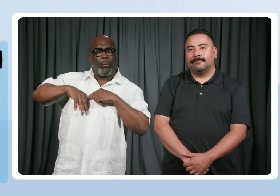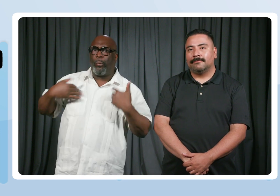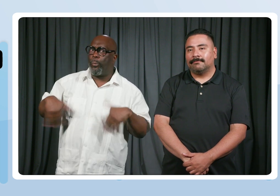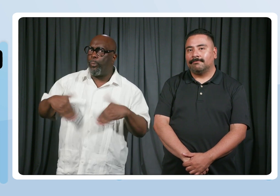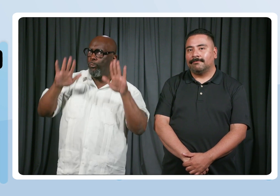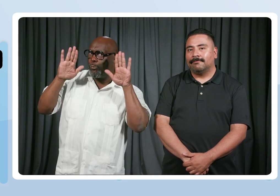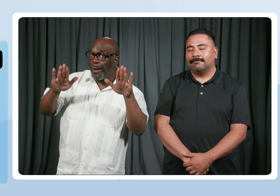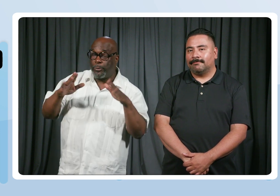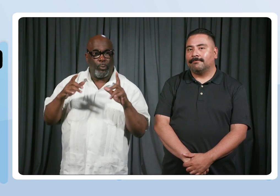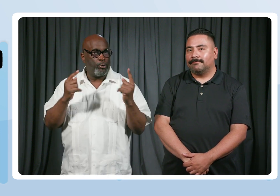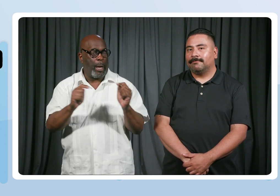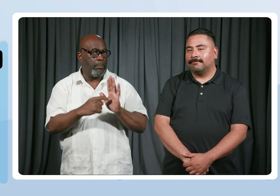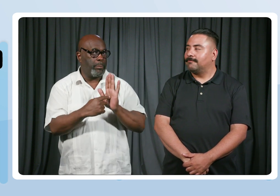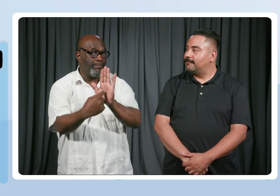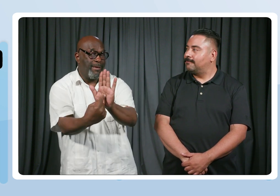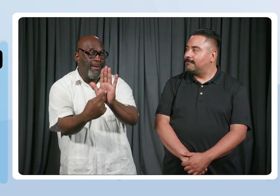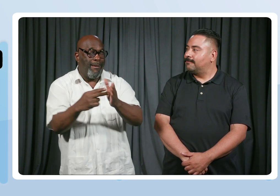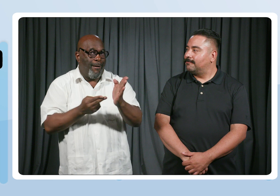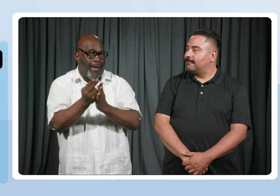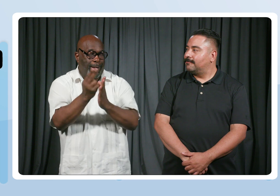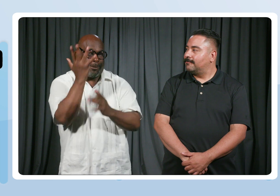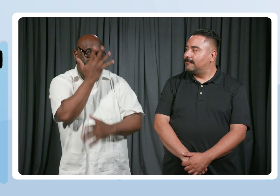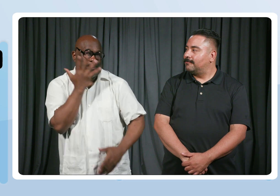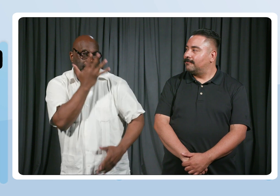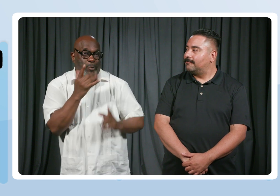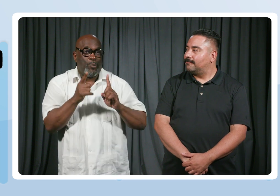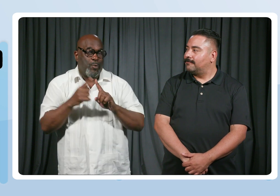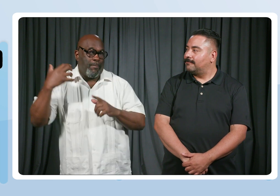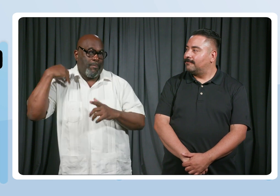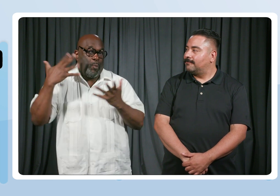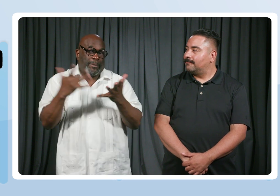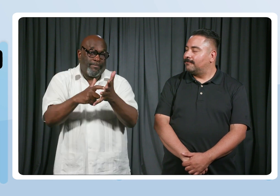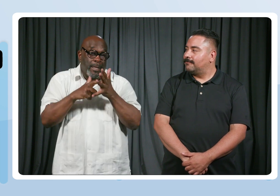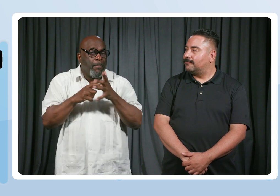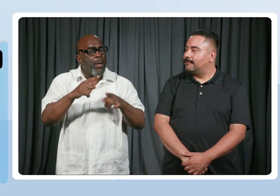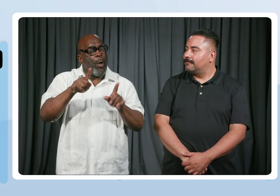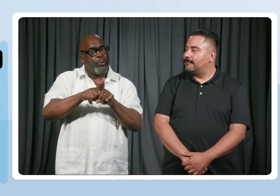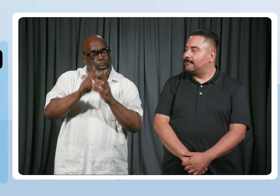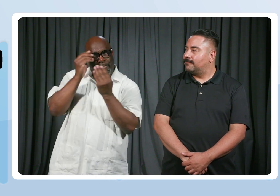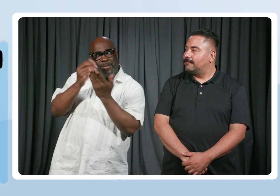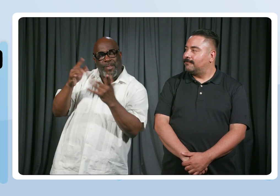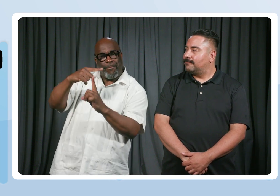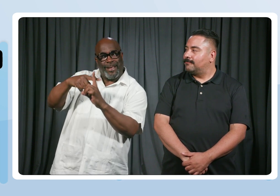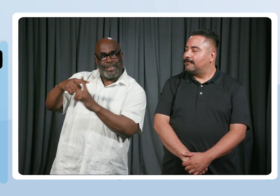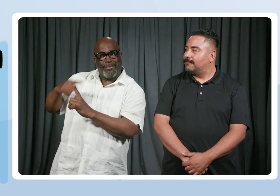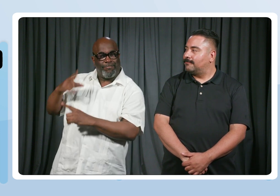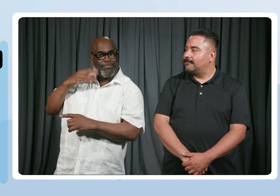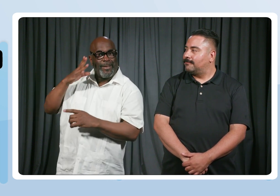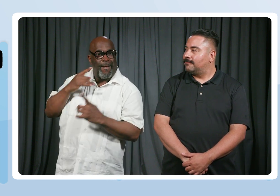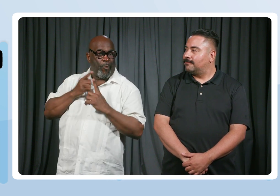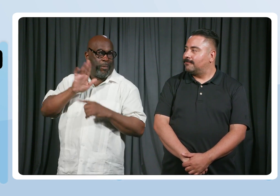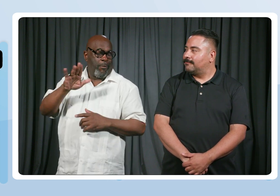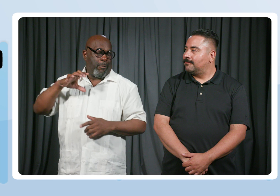we try to present, an honest picture to the employers of what it takes, but also just the positives that are going to be great for their company, not just